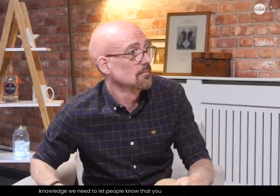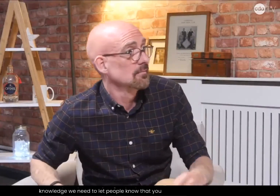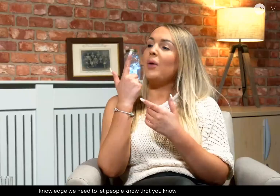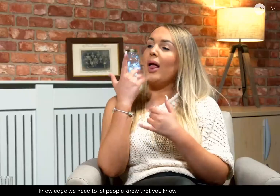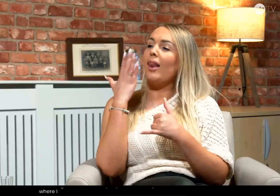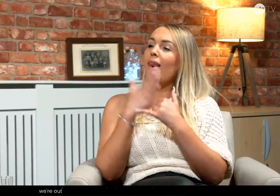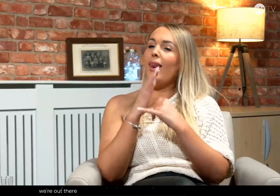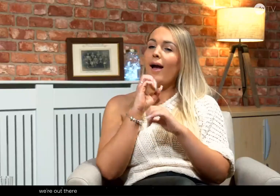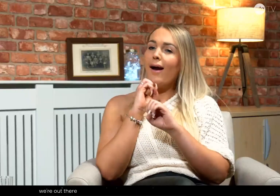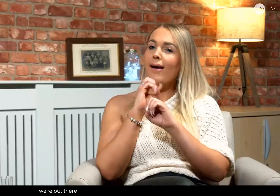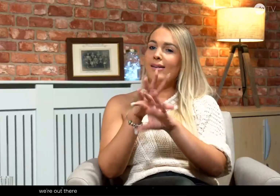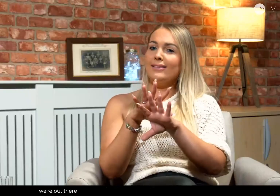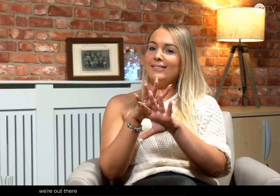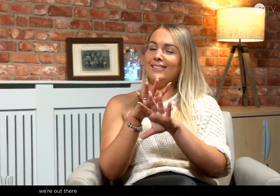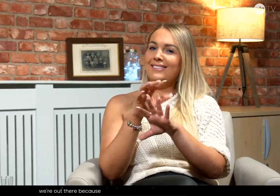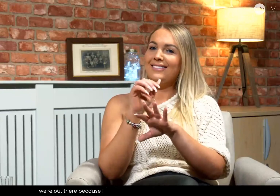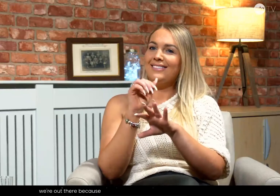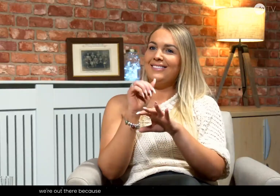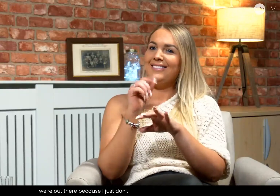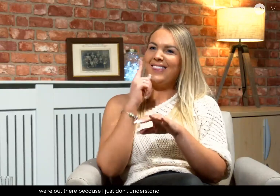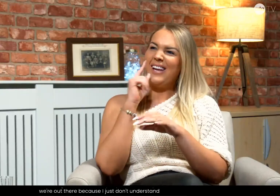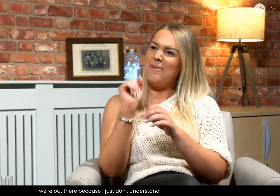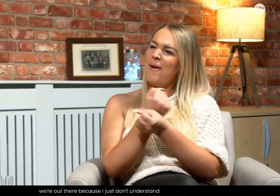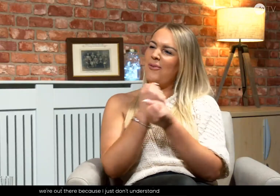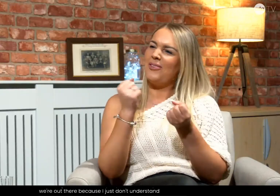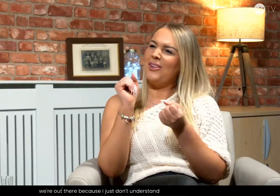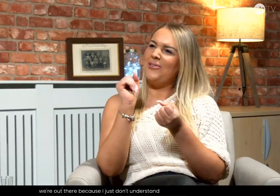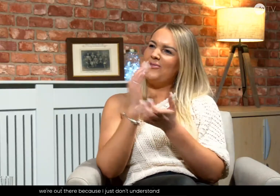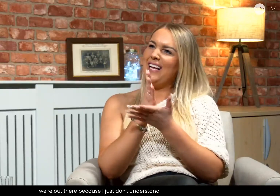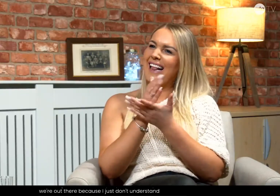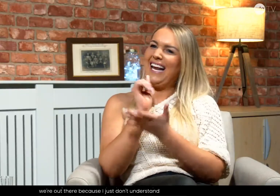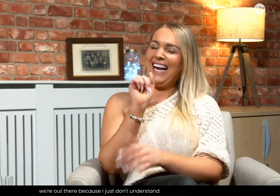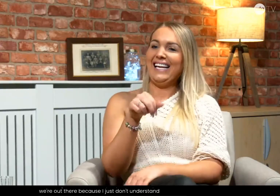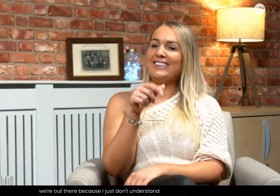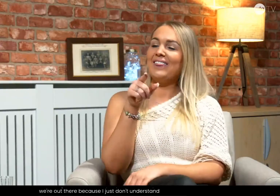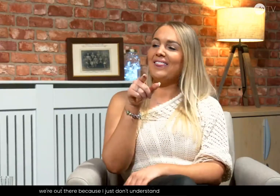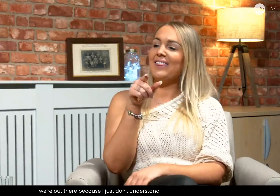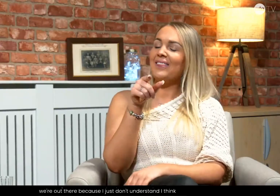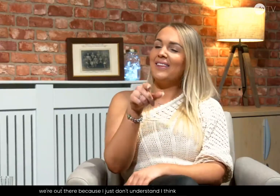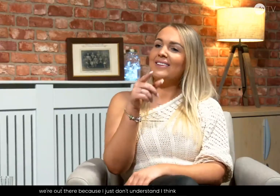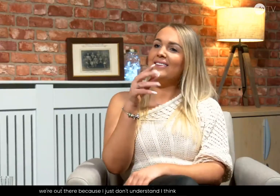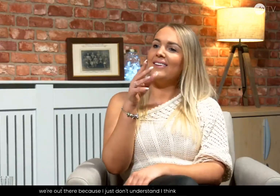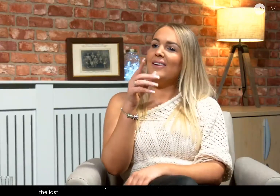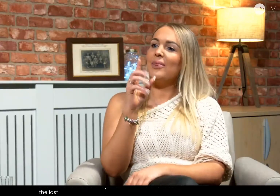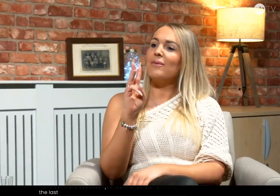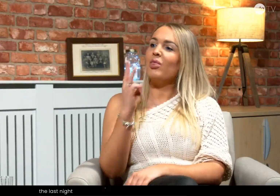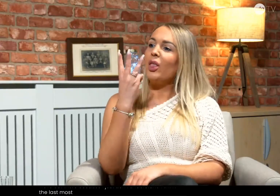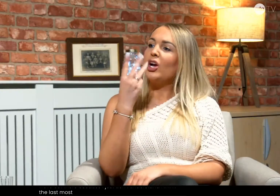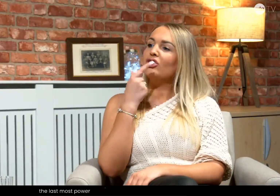because they just don't understand. I think the last most powerful thing that I could say to